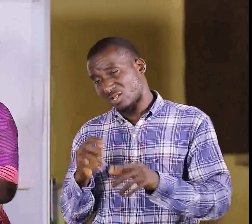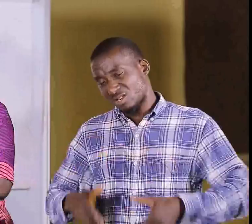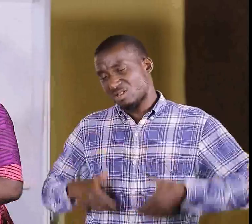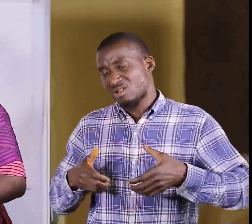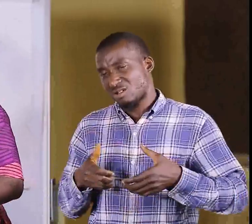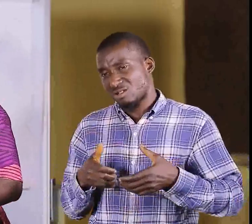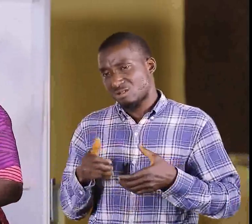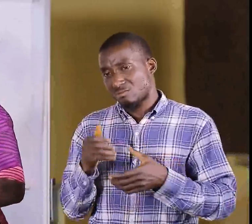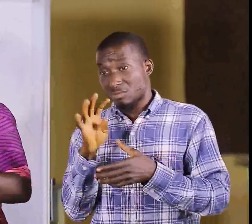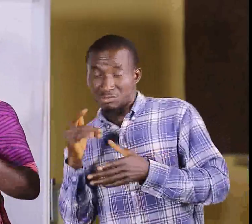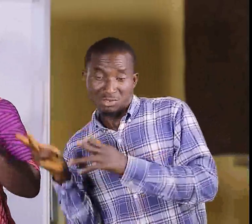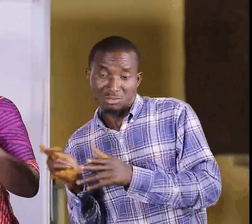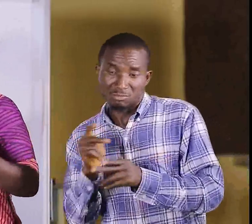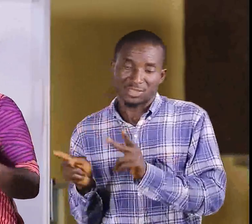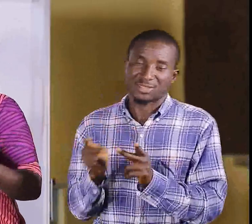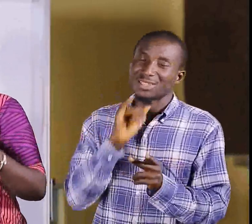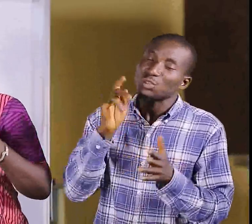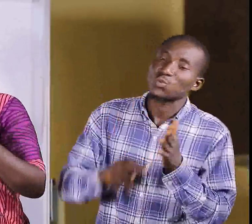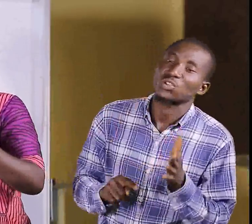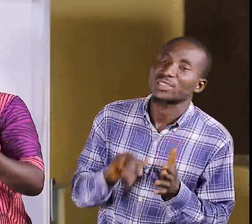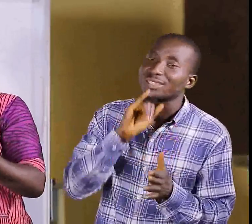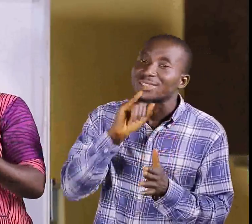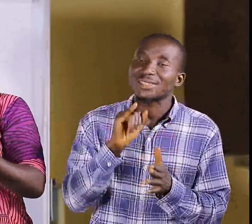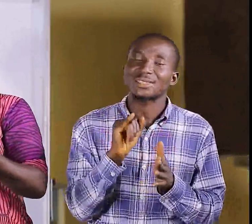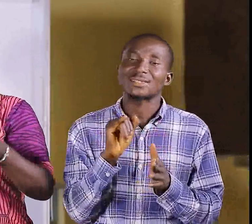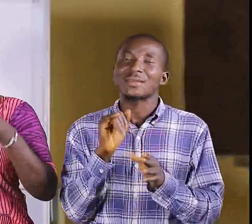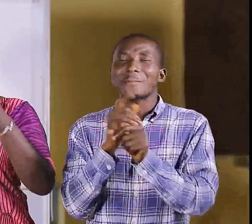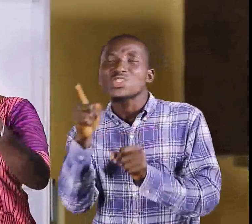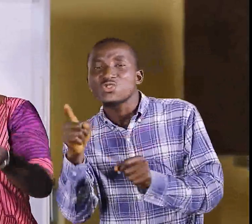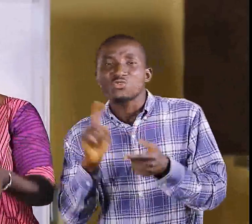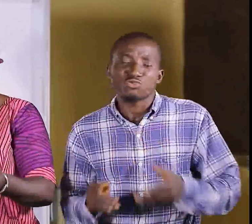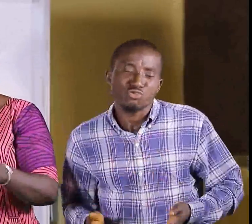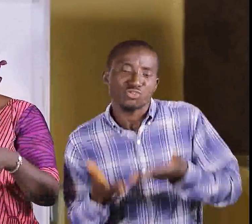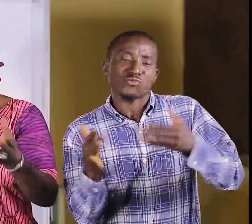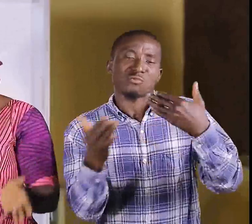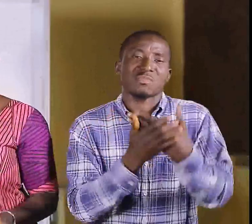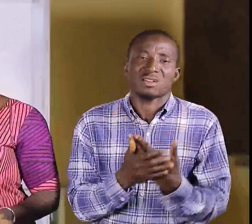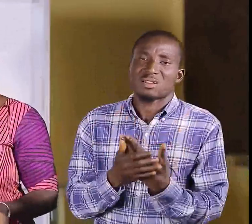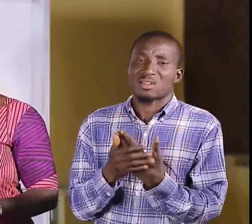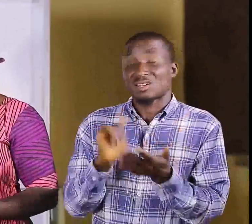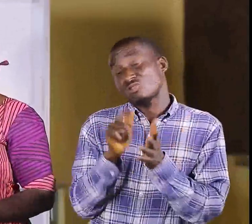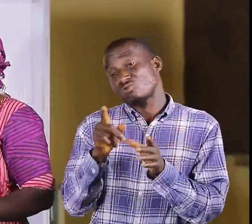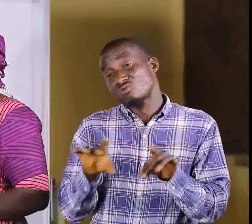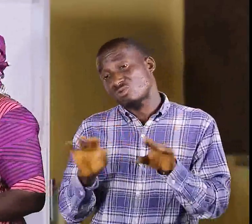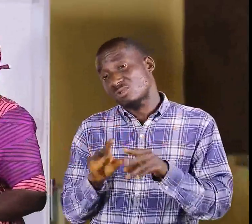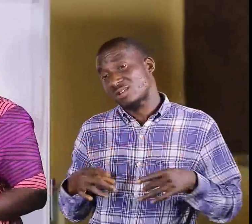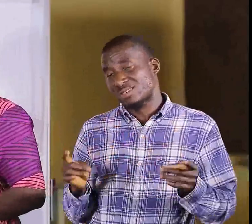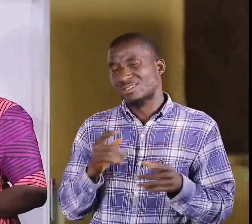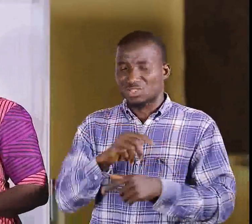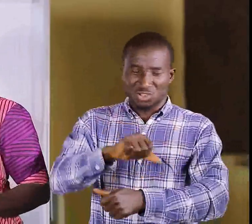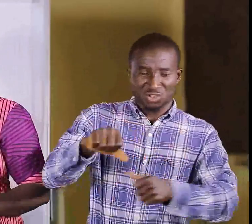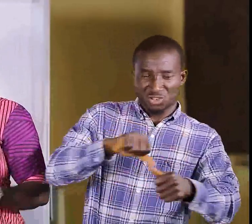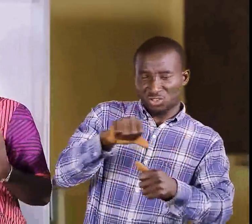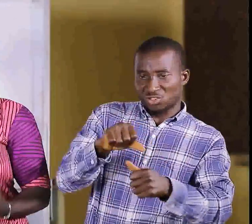anger caused by the other person is what is making me give you a tone that you may not like. So the